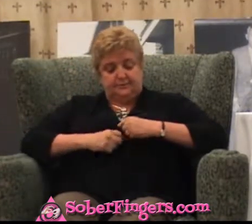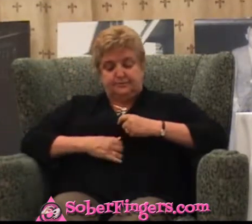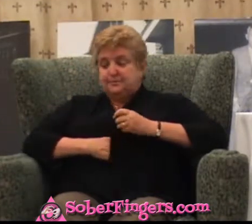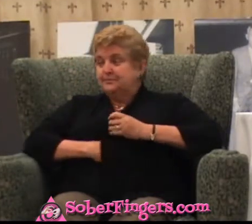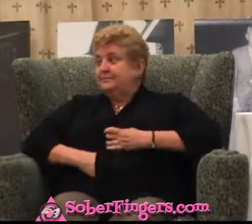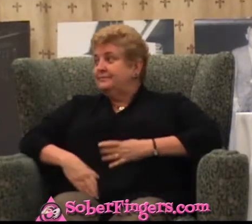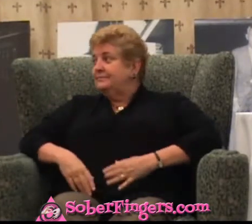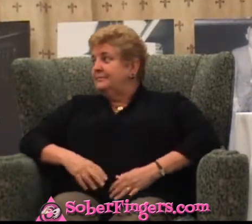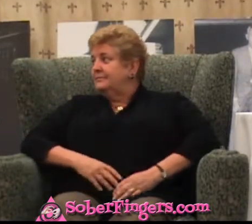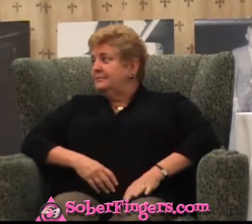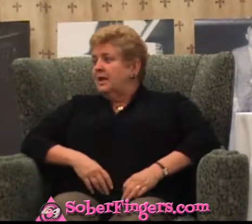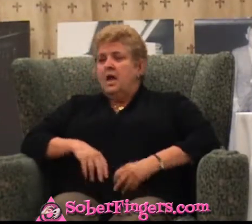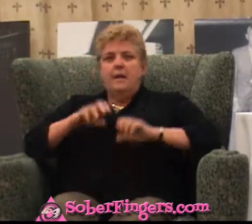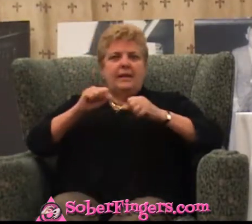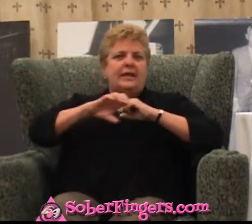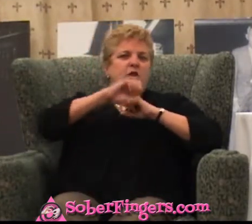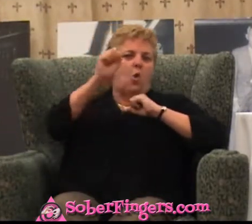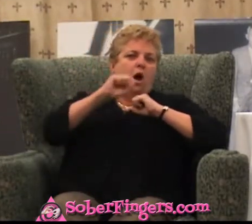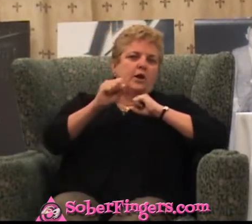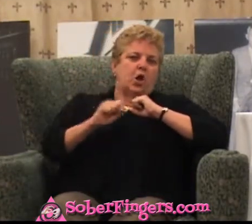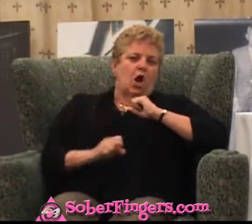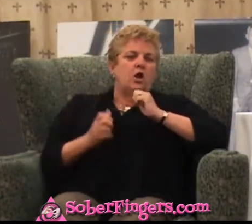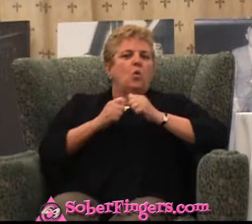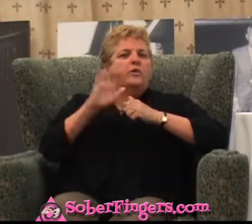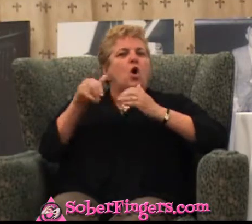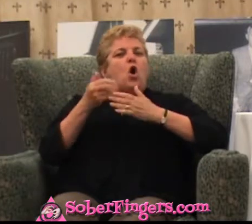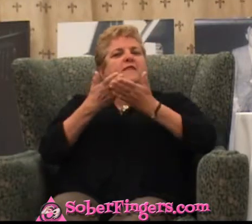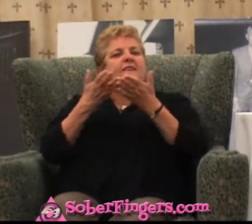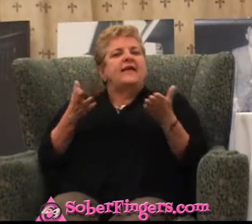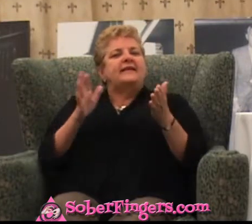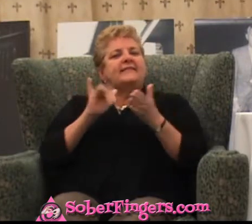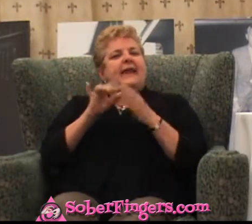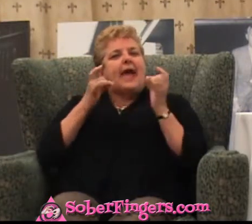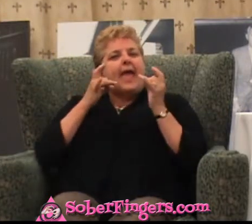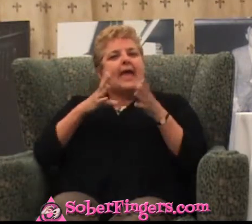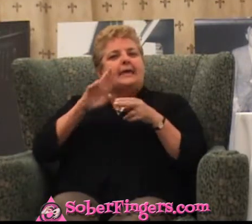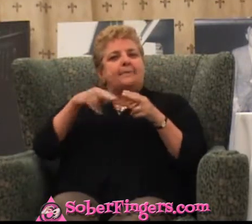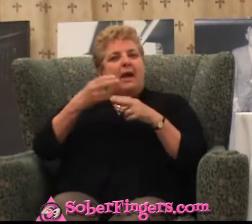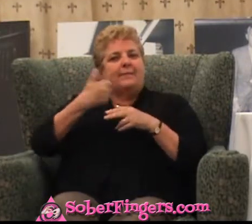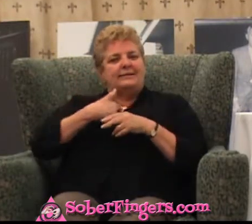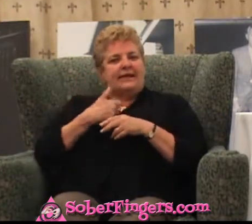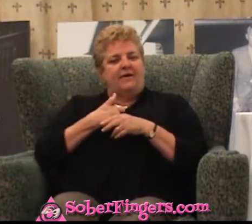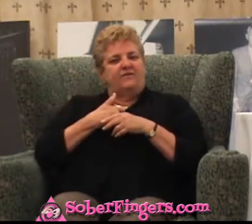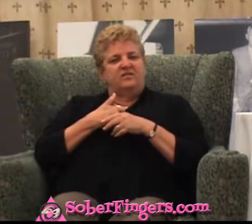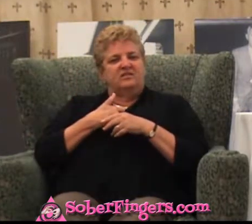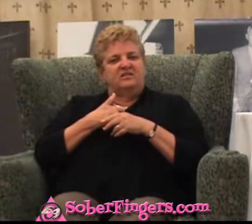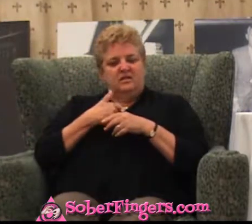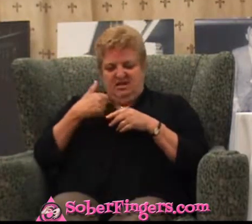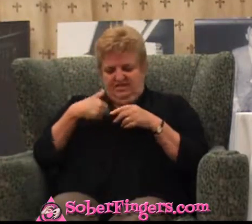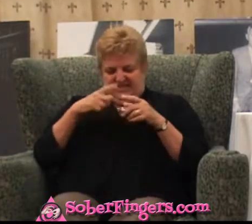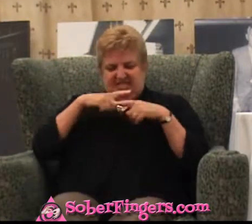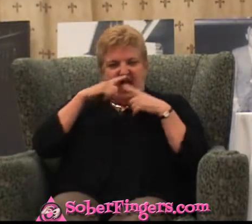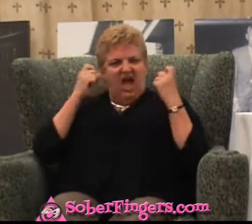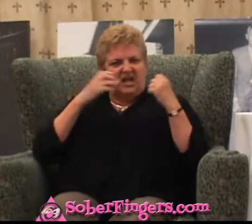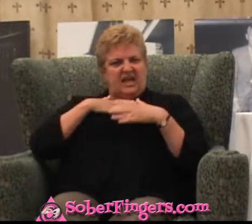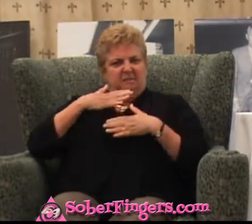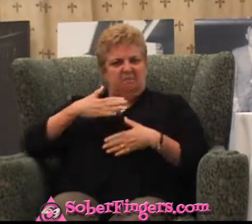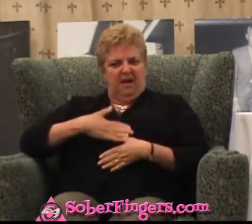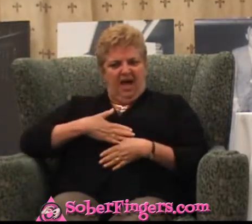I could go on and on with the things that I hated about myself. This ugly body that I'm imprisoned in,